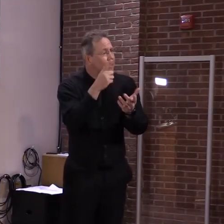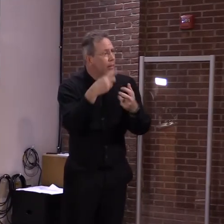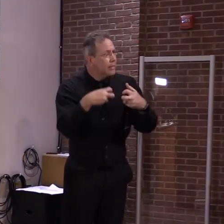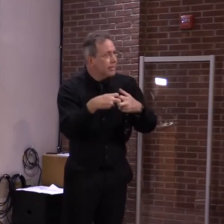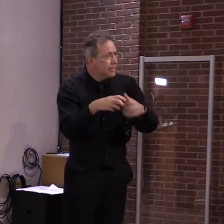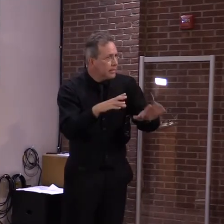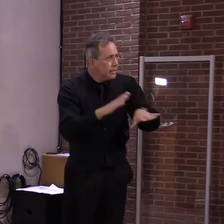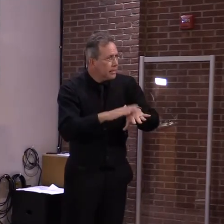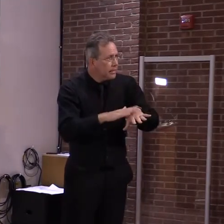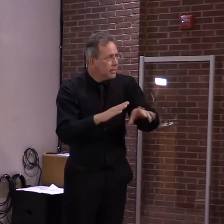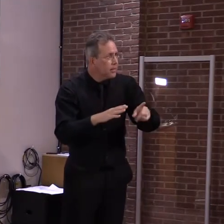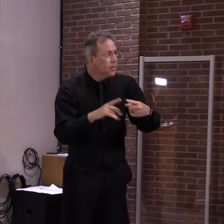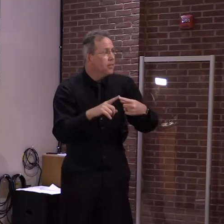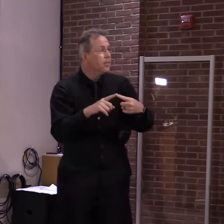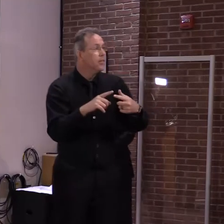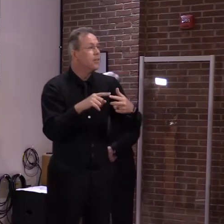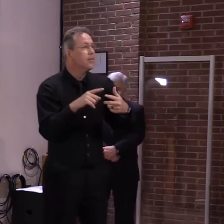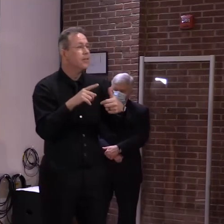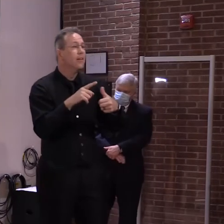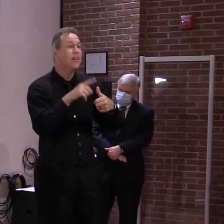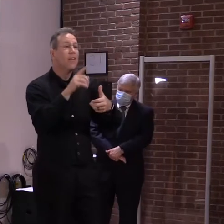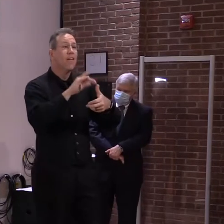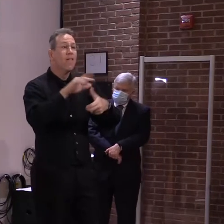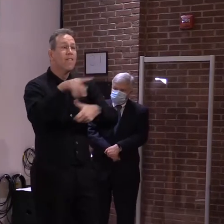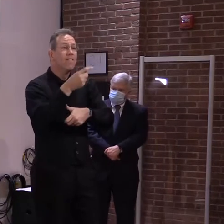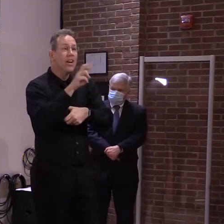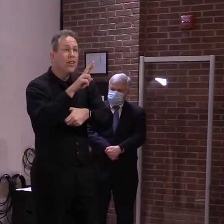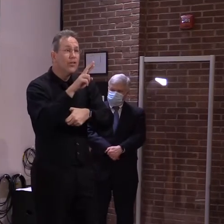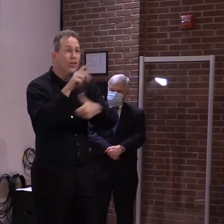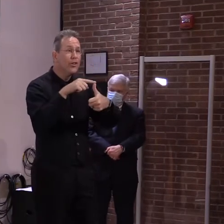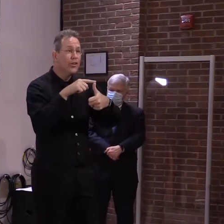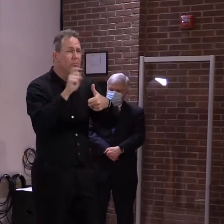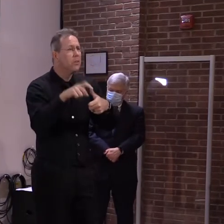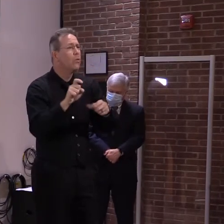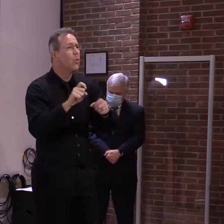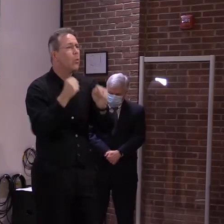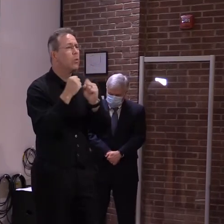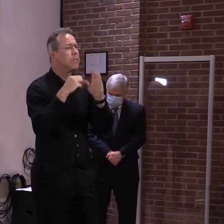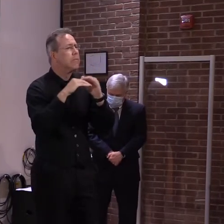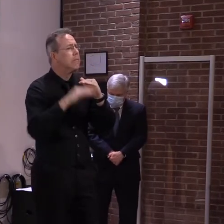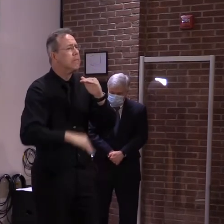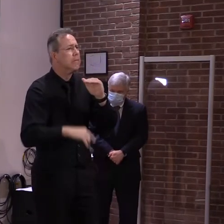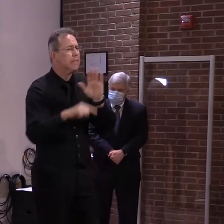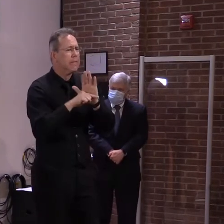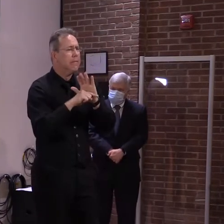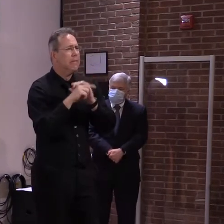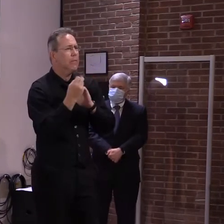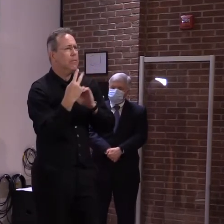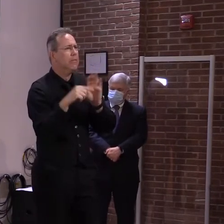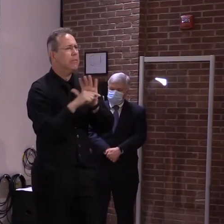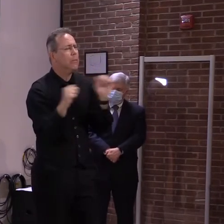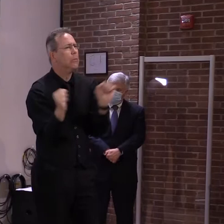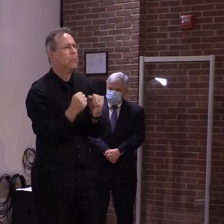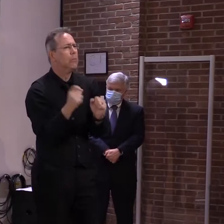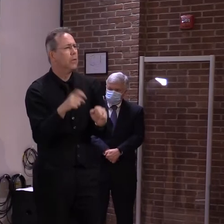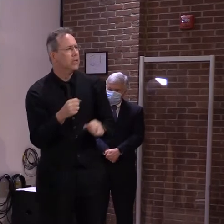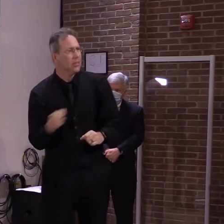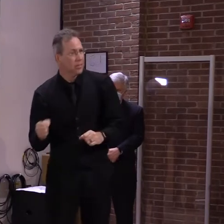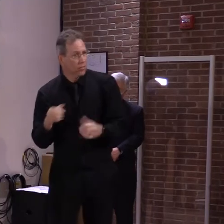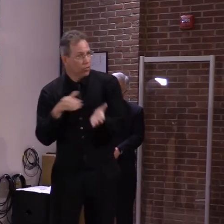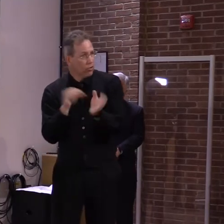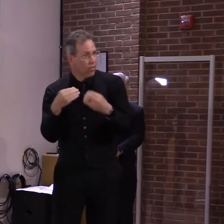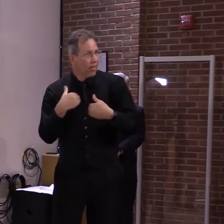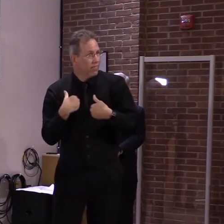some of the vaccines. Obviously, Johnson & Johnson is easily stored, but the others are not. And they come